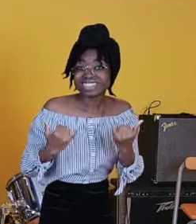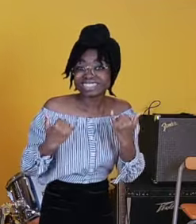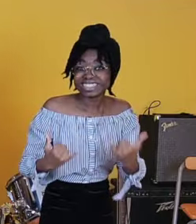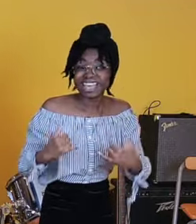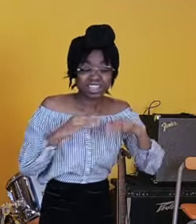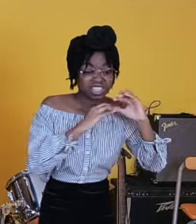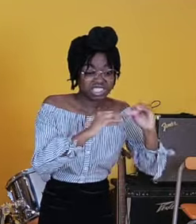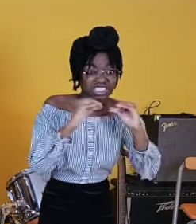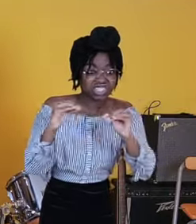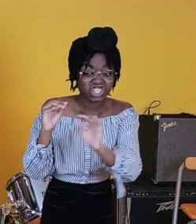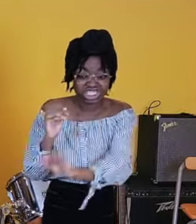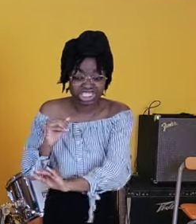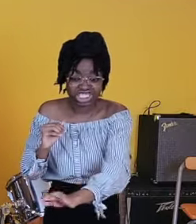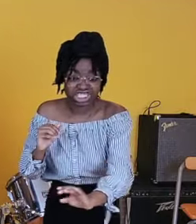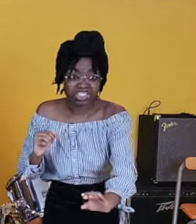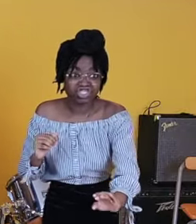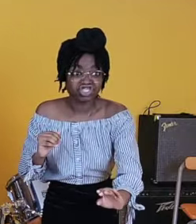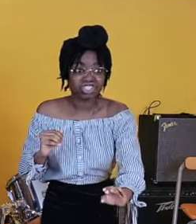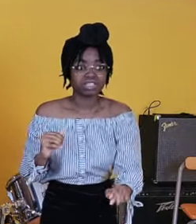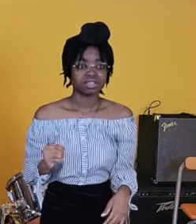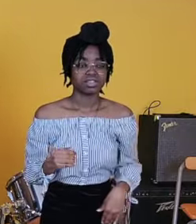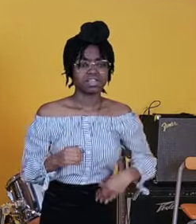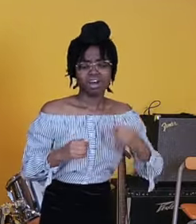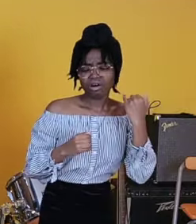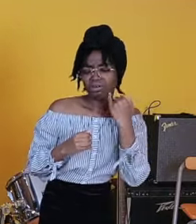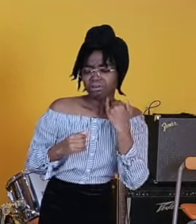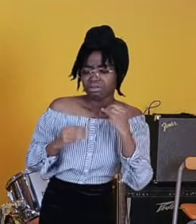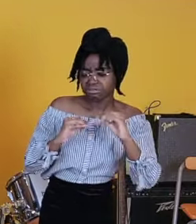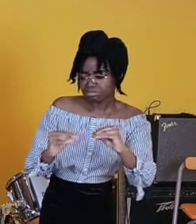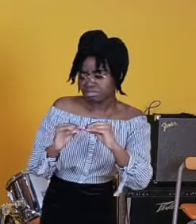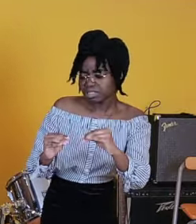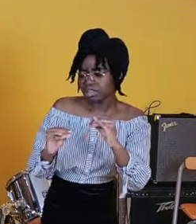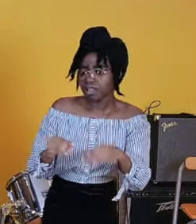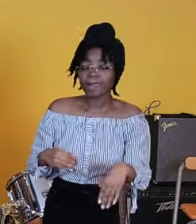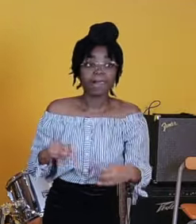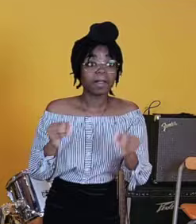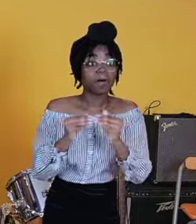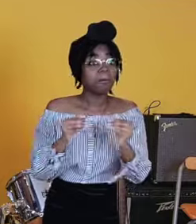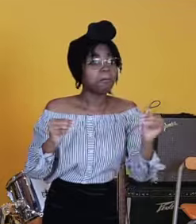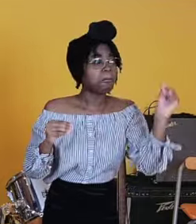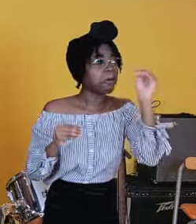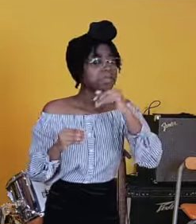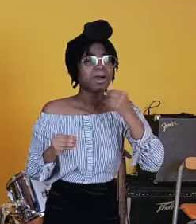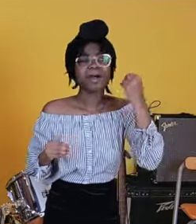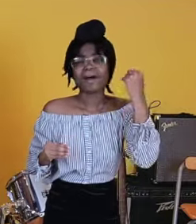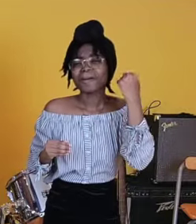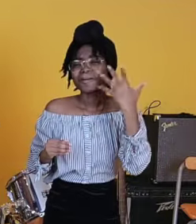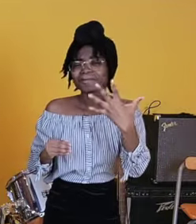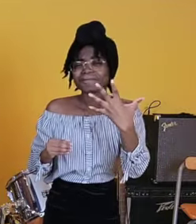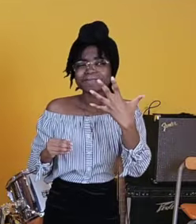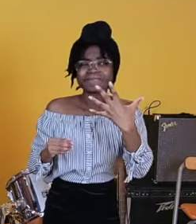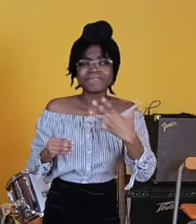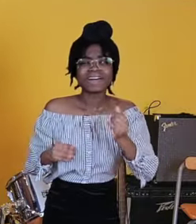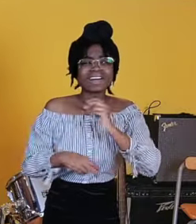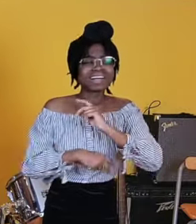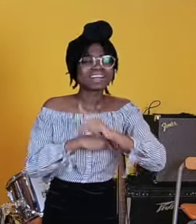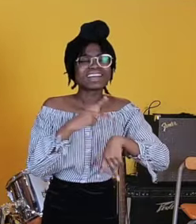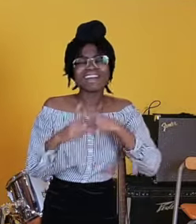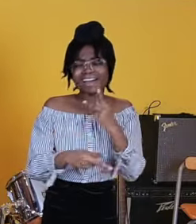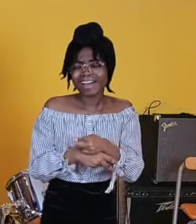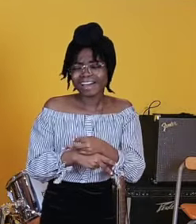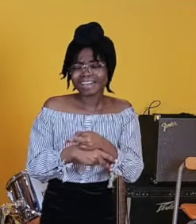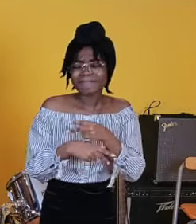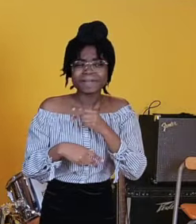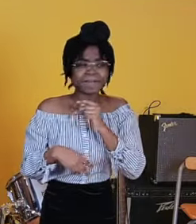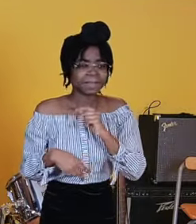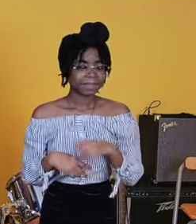toddlers. They're trying to teach them that, well, you know, there are more than five genders, 10 genders. That's what they're teaching the children